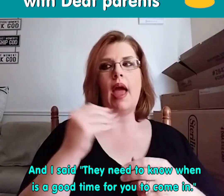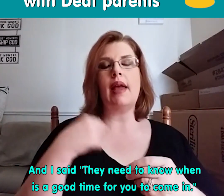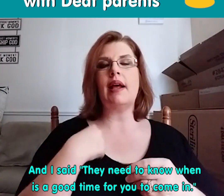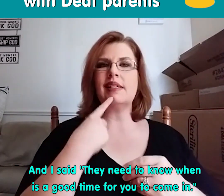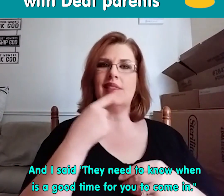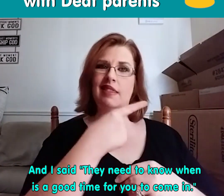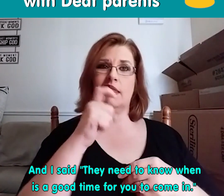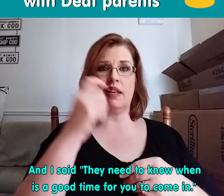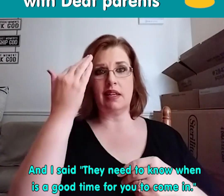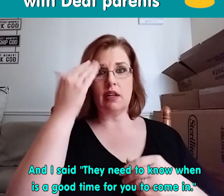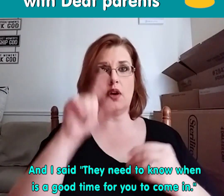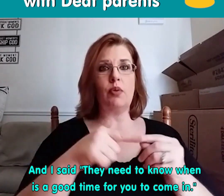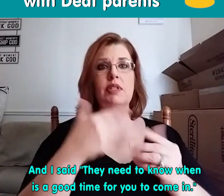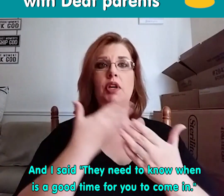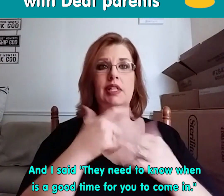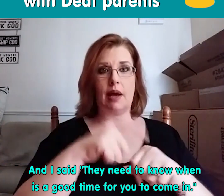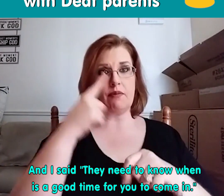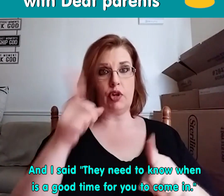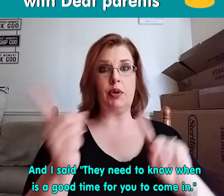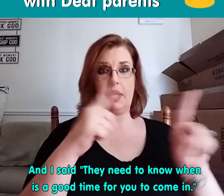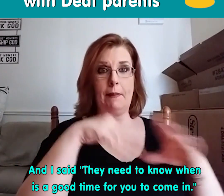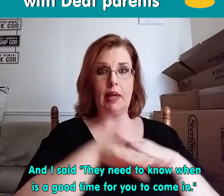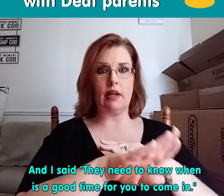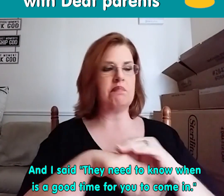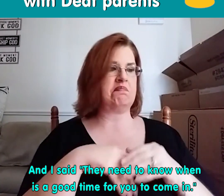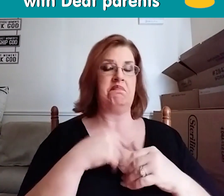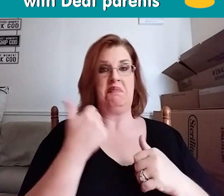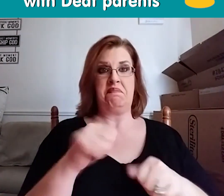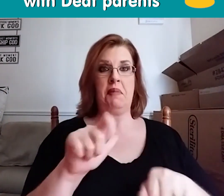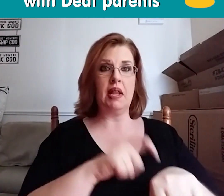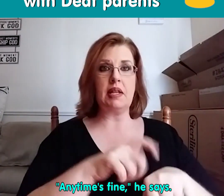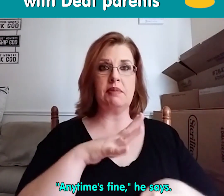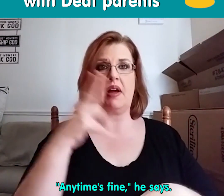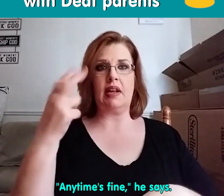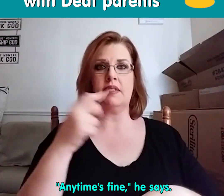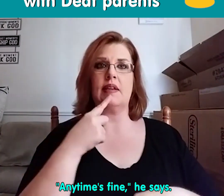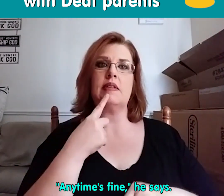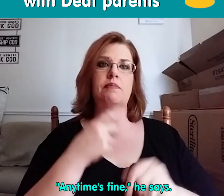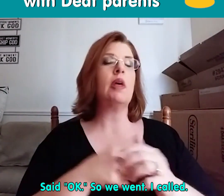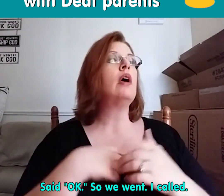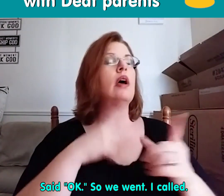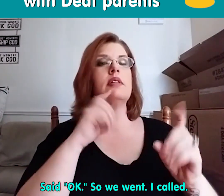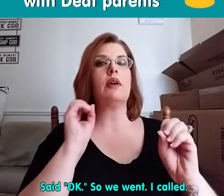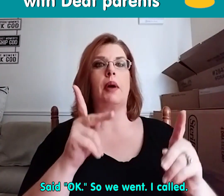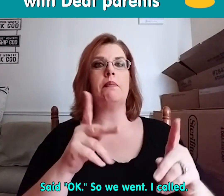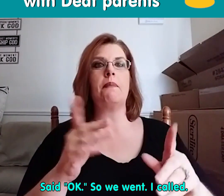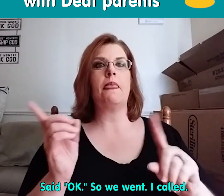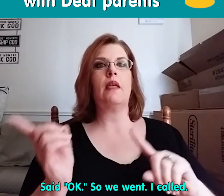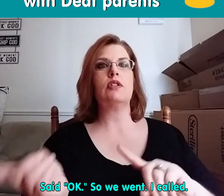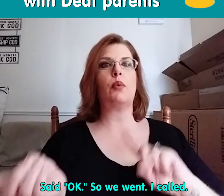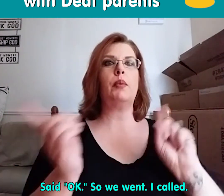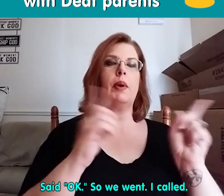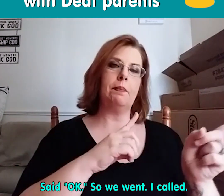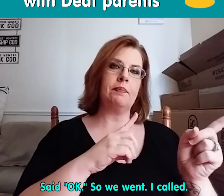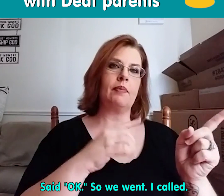Paula, we got the results back, and here's the situation. I said, okay. She said, your dad has